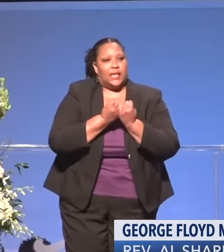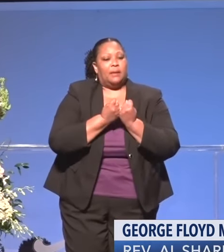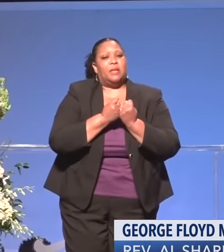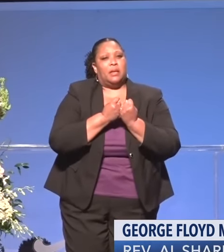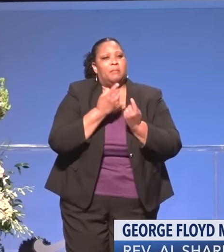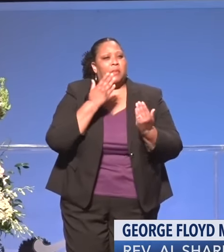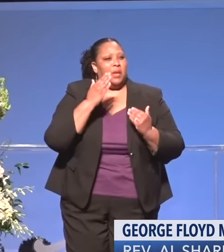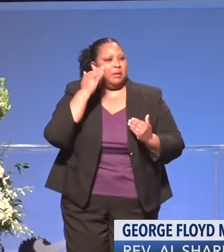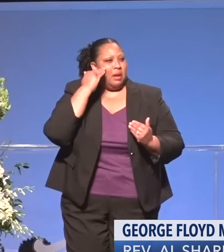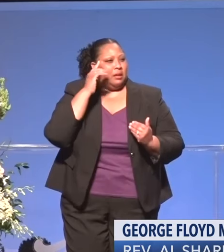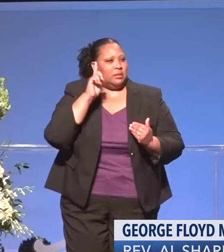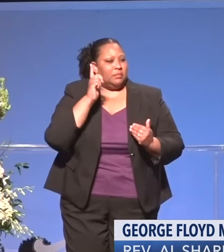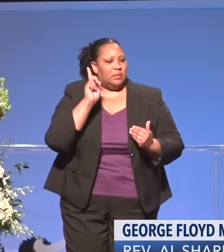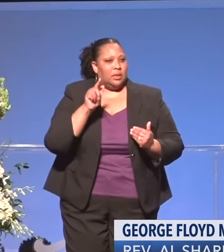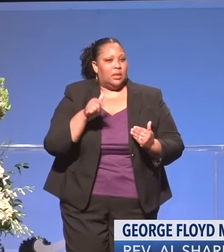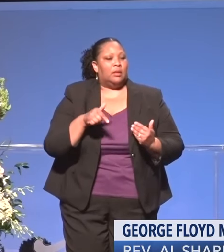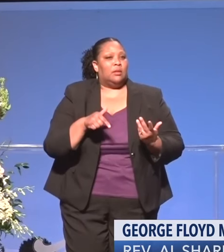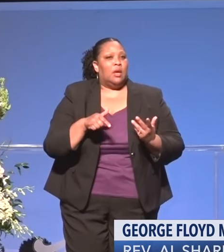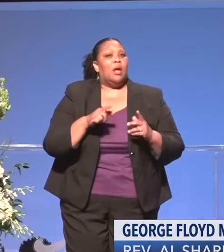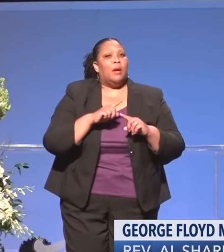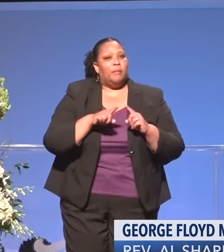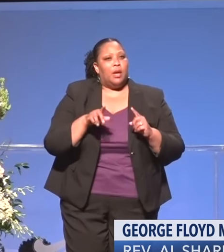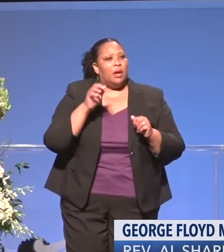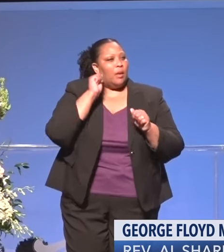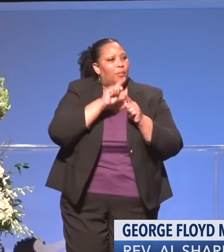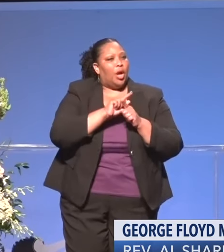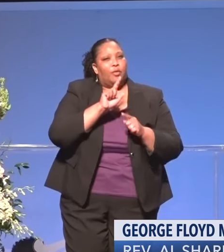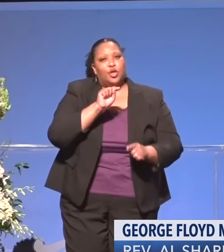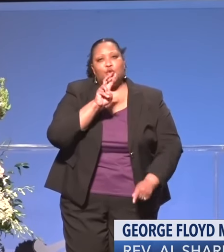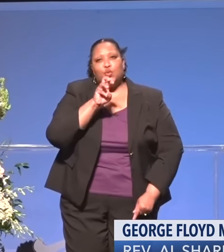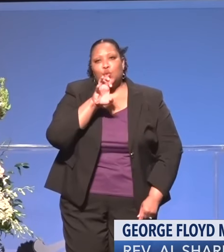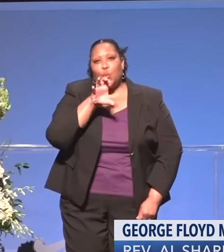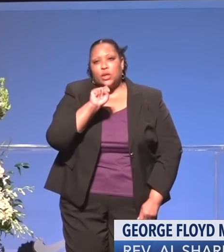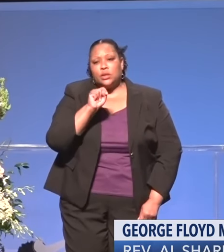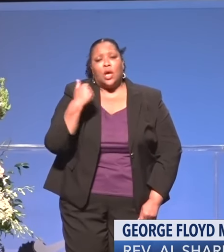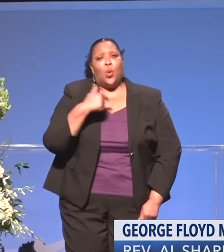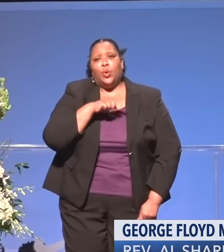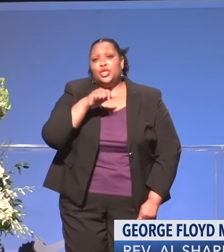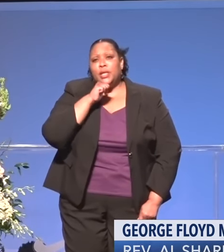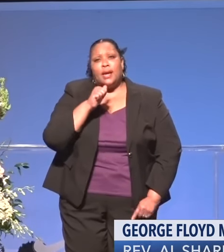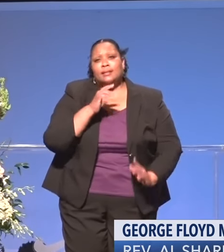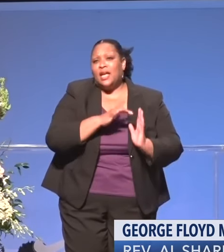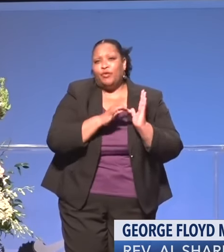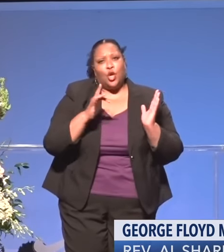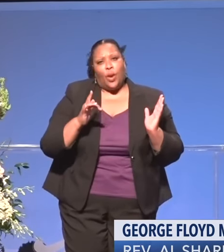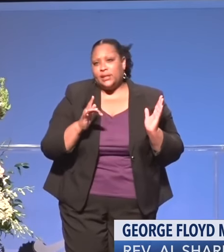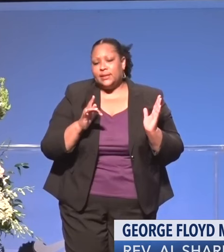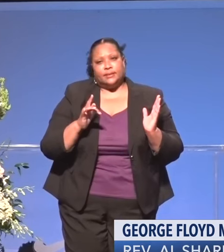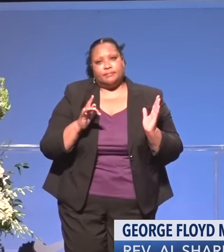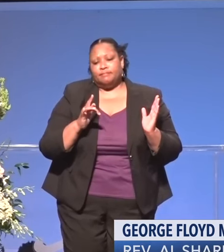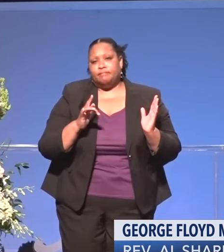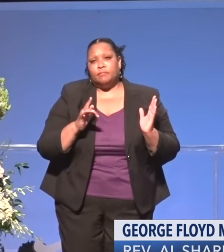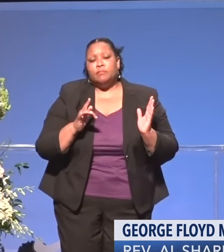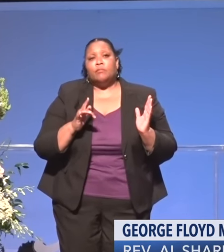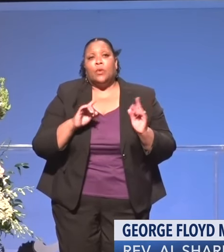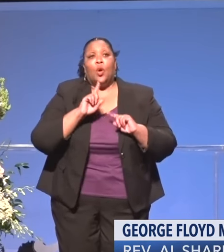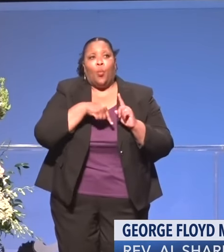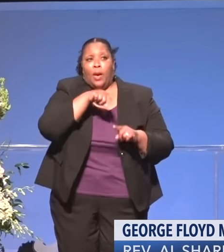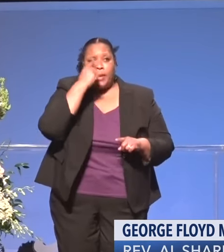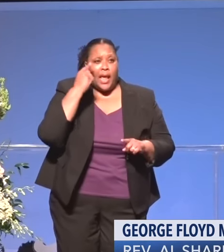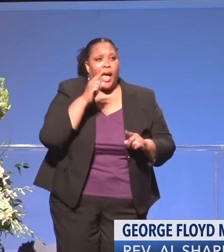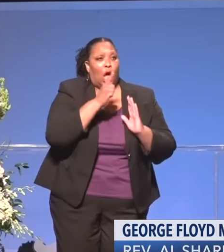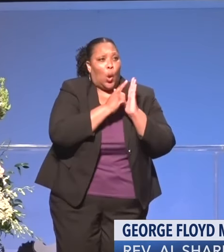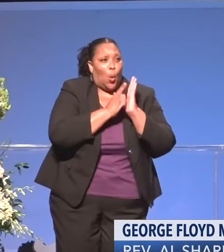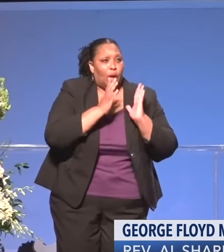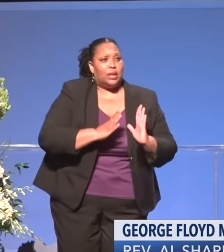acknowledged that here, brother Stewart, Lee Merritt and them. We should not take for granted when black lawyers